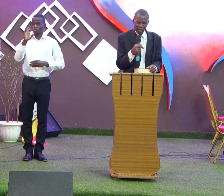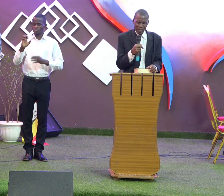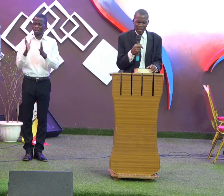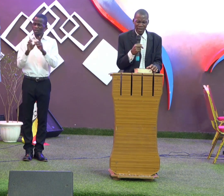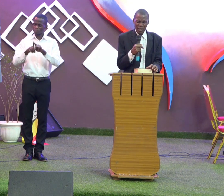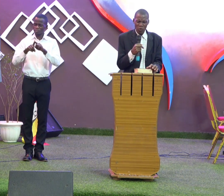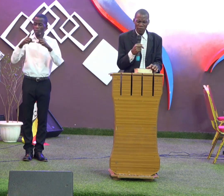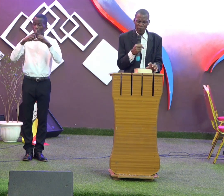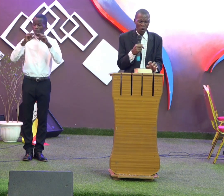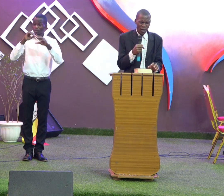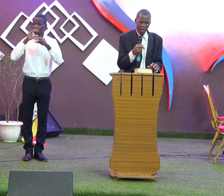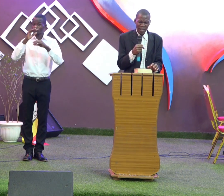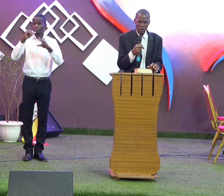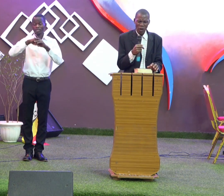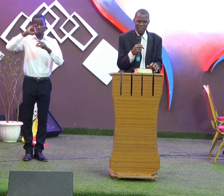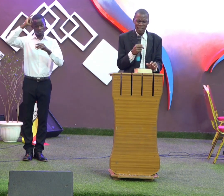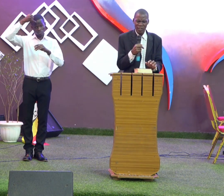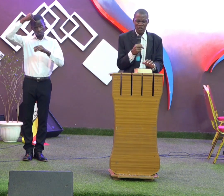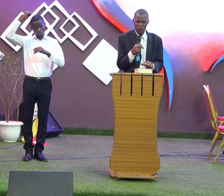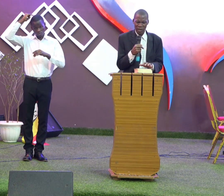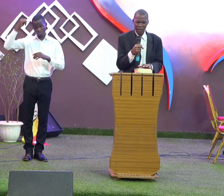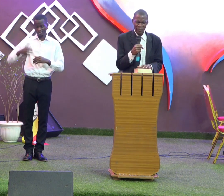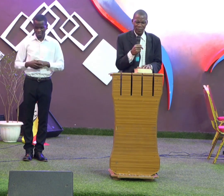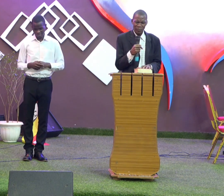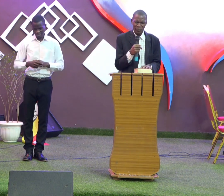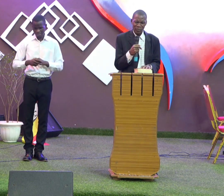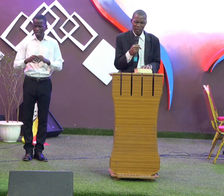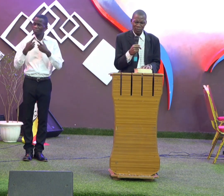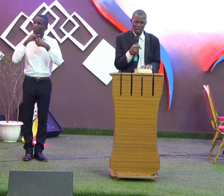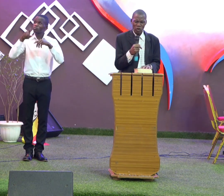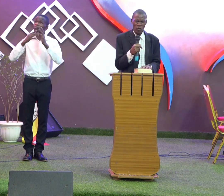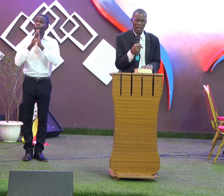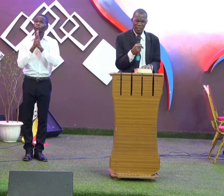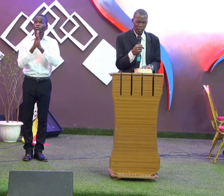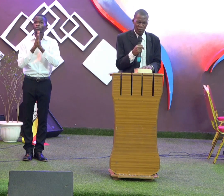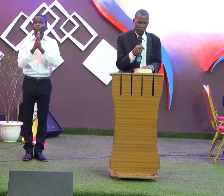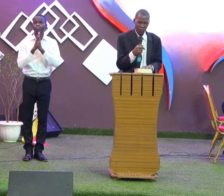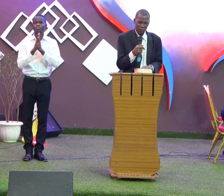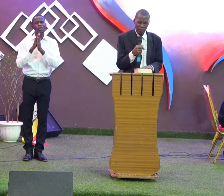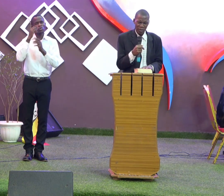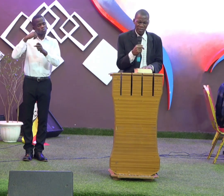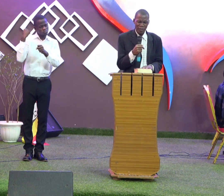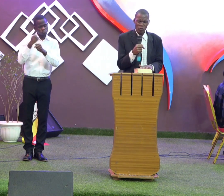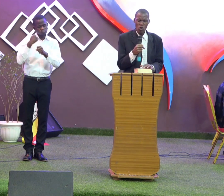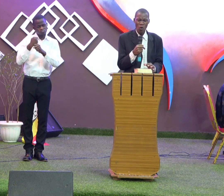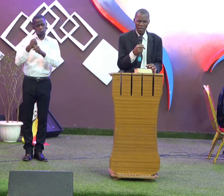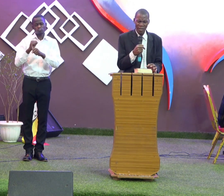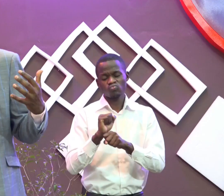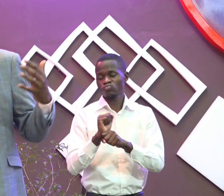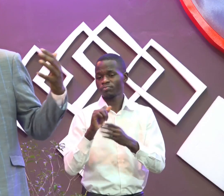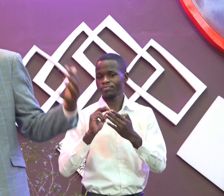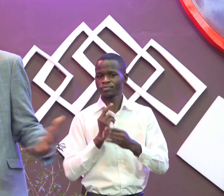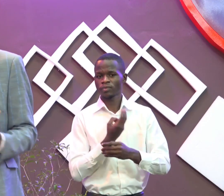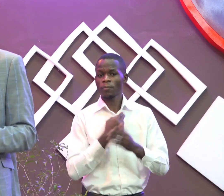Yuda. Neither in the way of Korah like your word says in Judah. Naye tusaba. But Lord, we ask otukolemu omulimu that you'll do a work